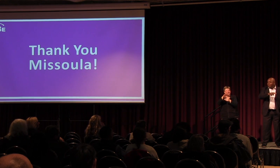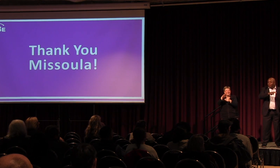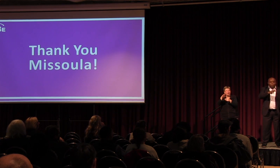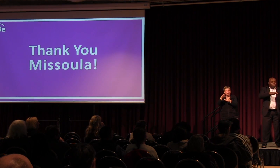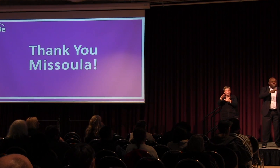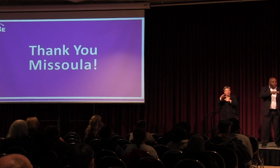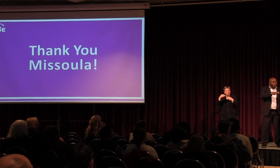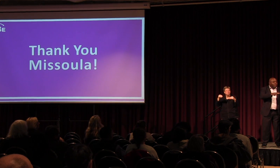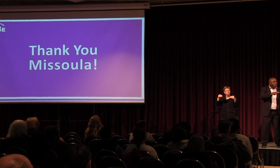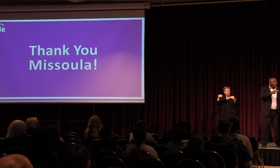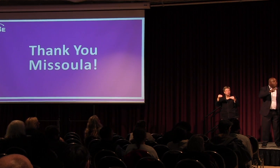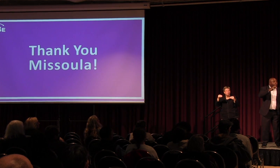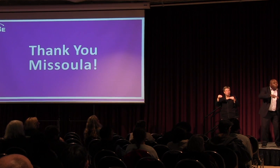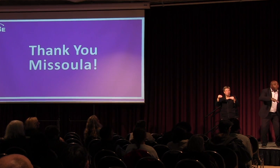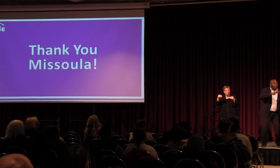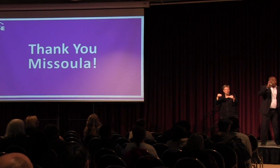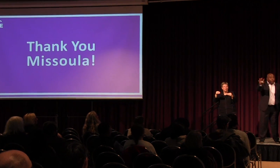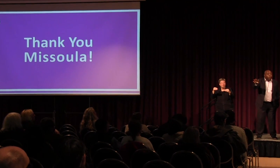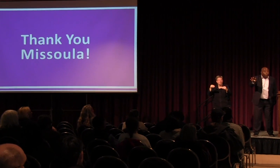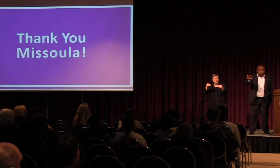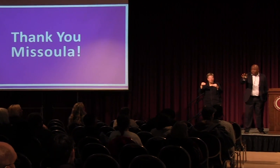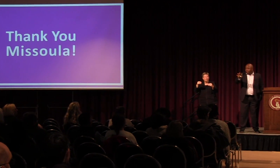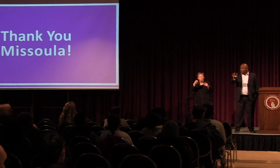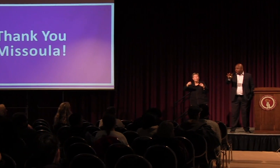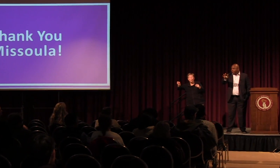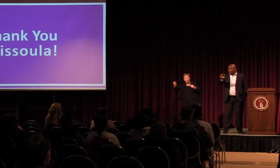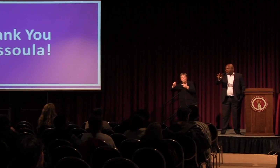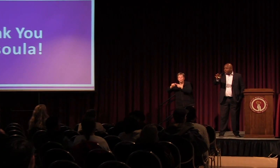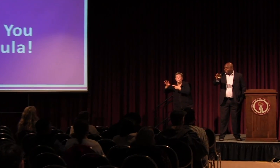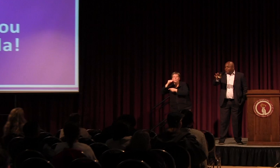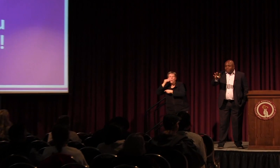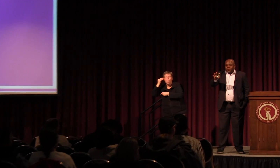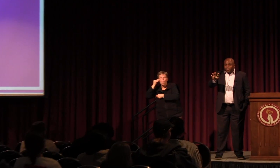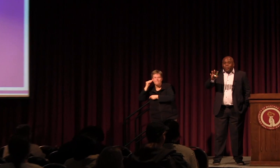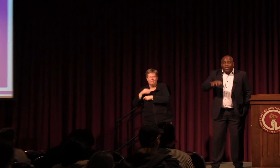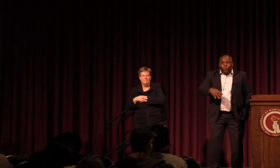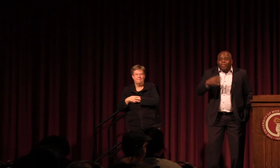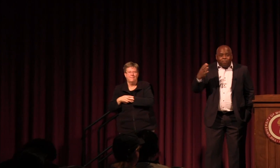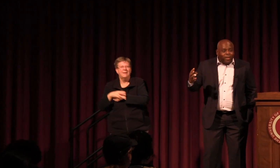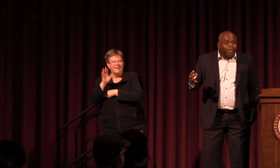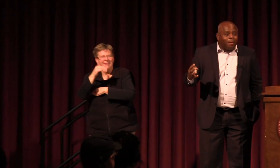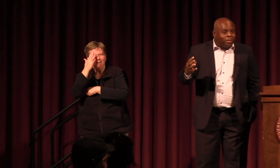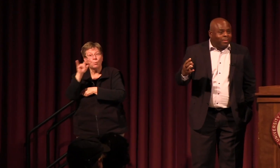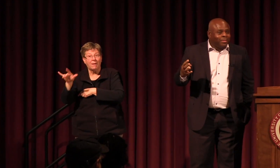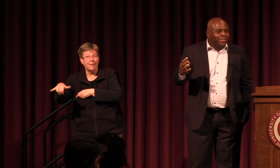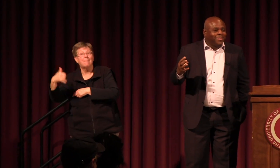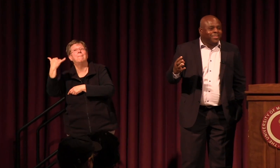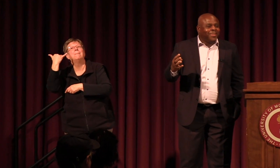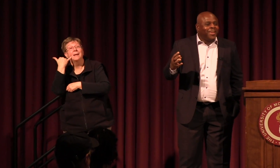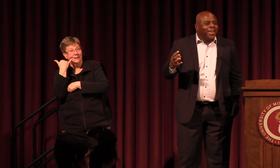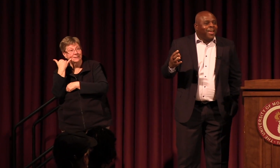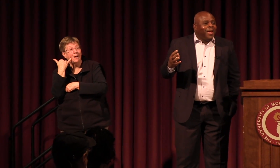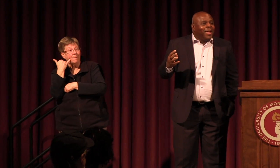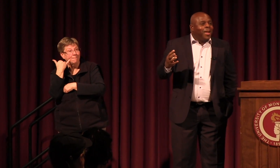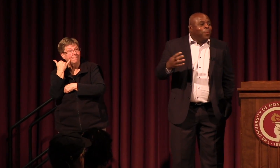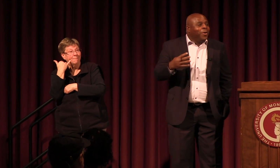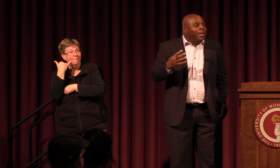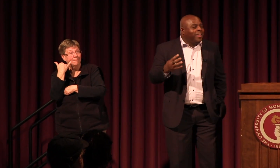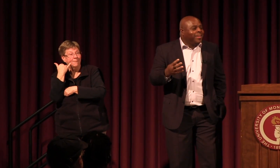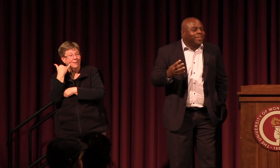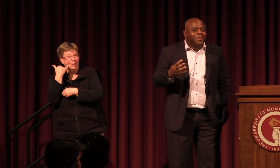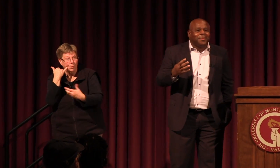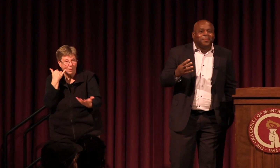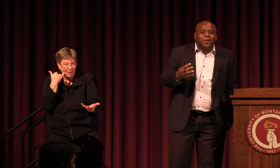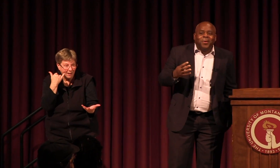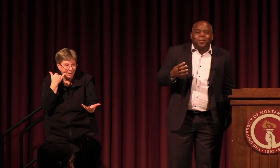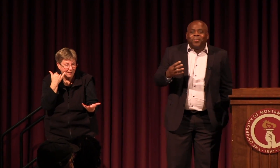shop, or repair shop, forwarded to their home. So that's why they picked up. And we're